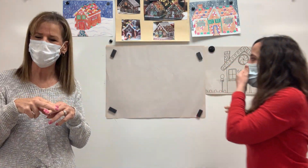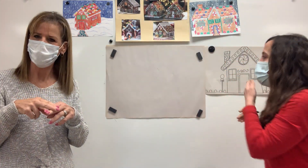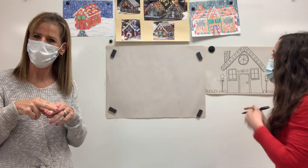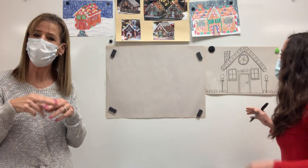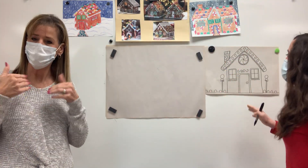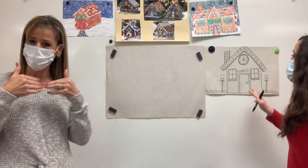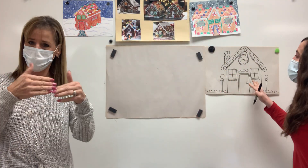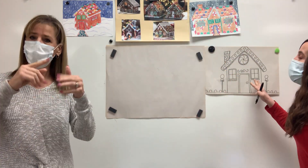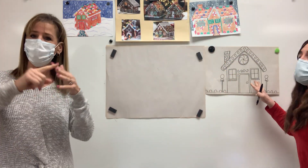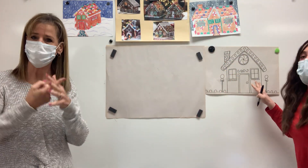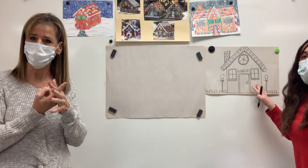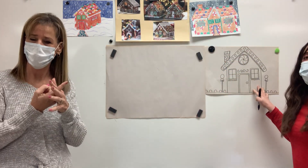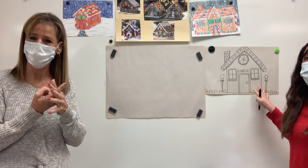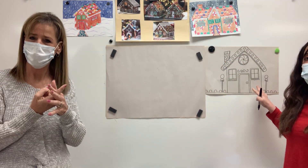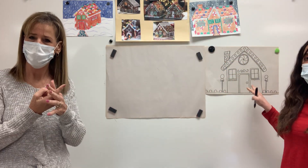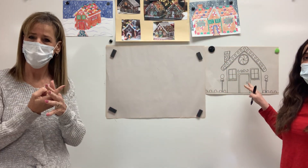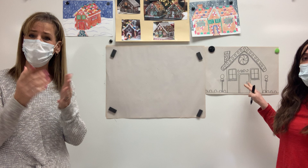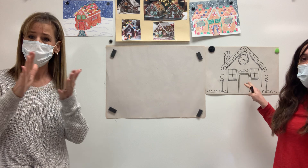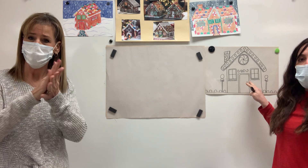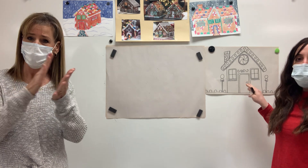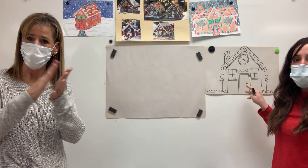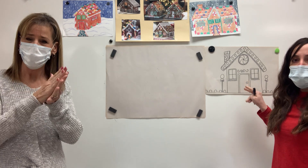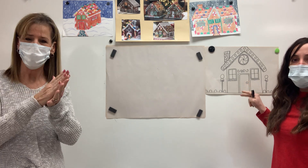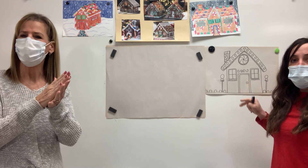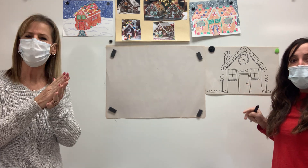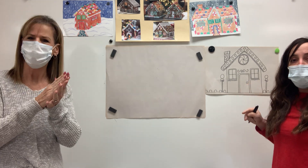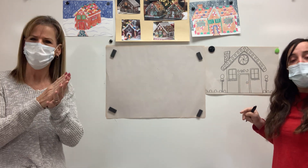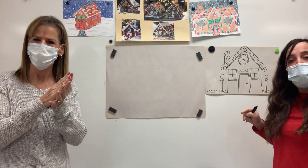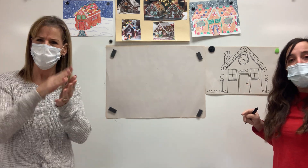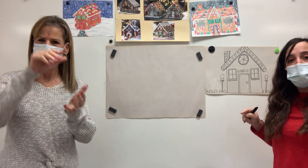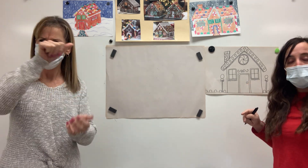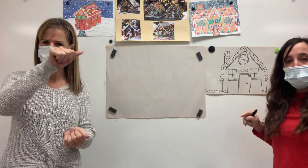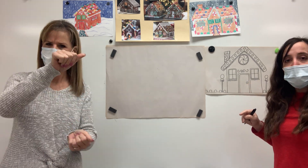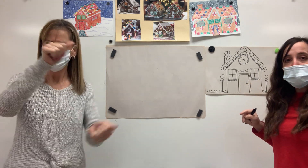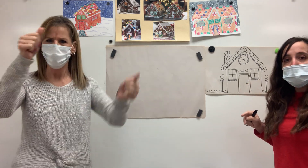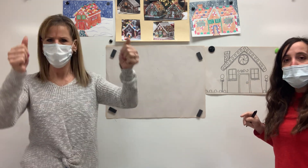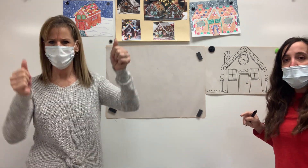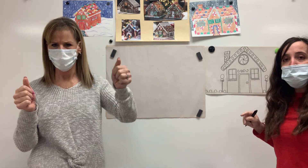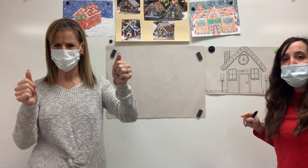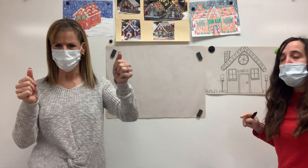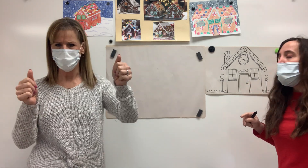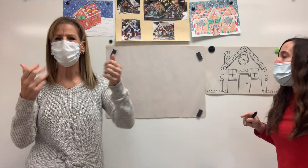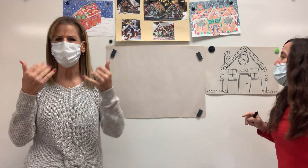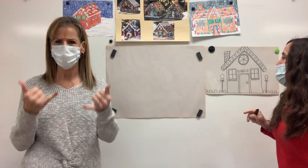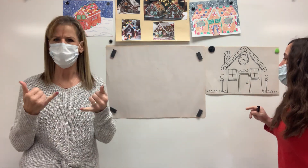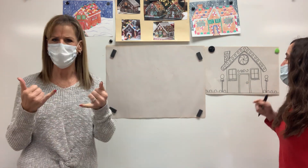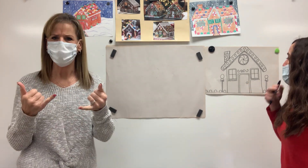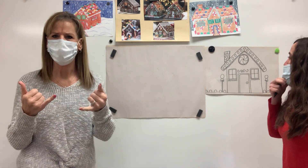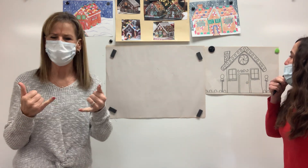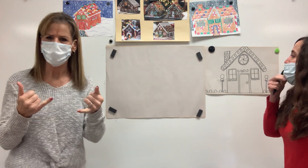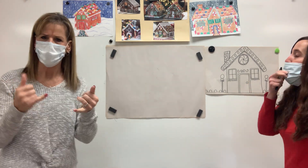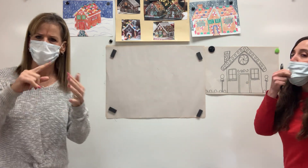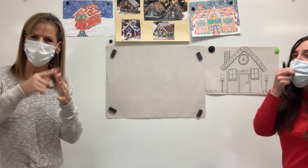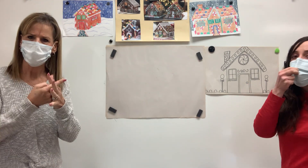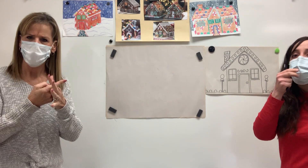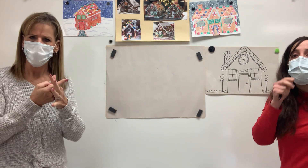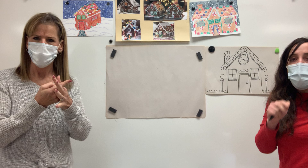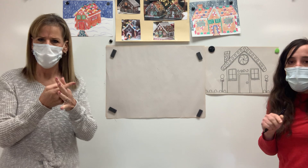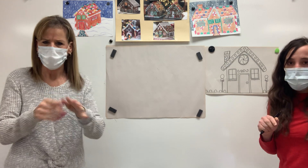started. With your paper, I suggest you have your paper sideways today. We are going to start at the very bottom